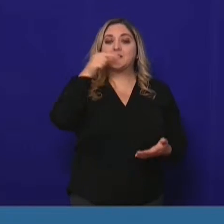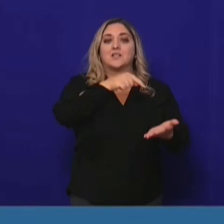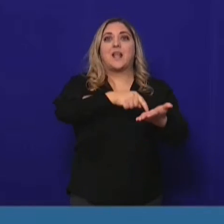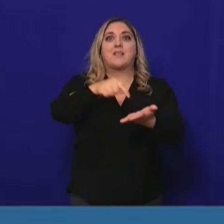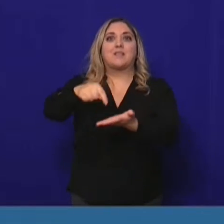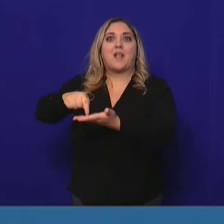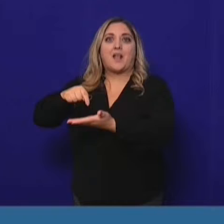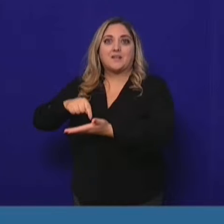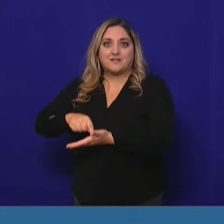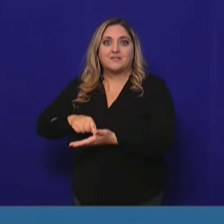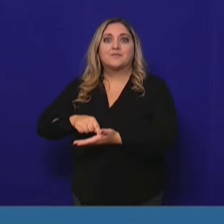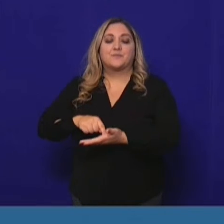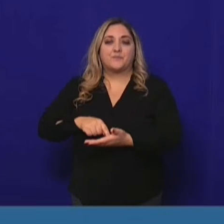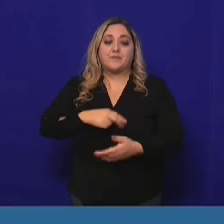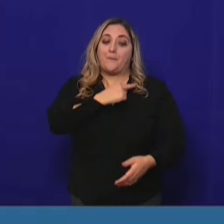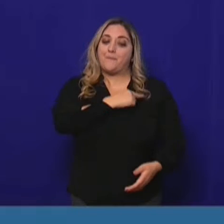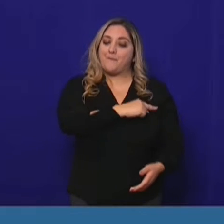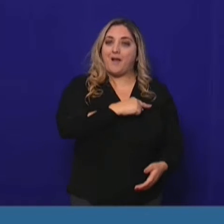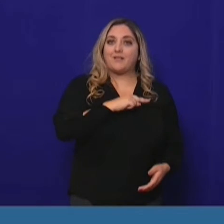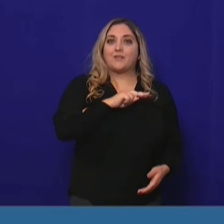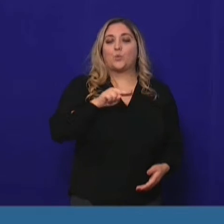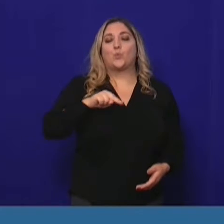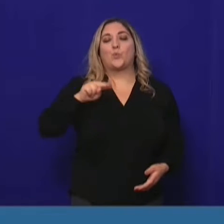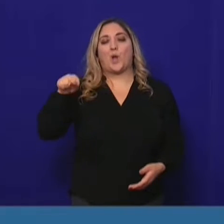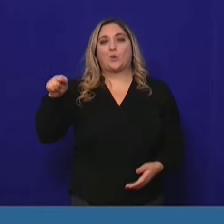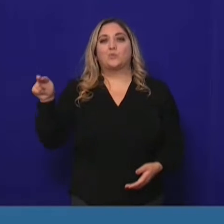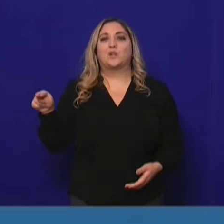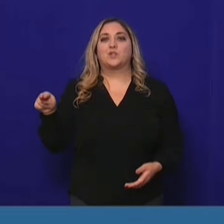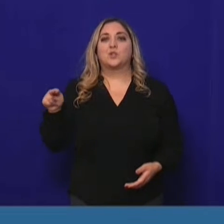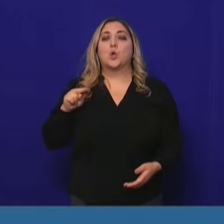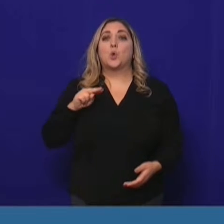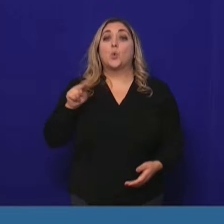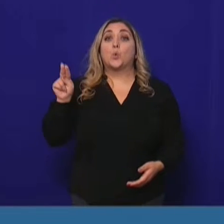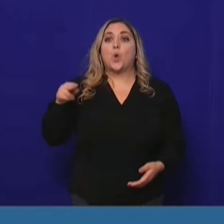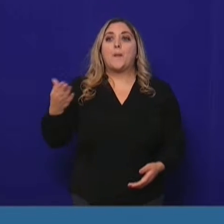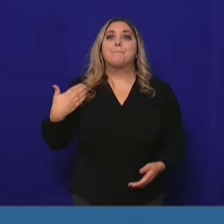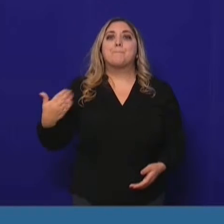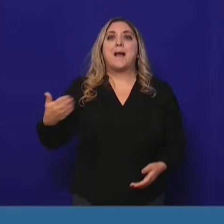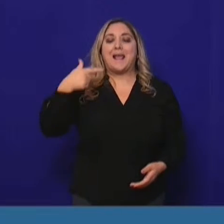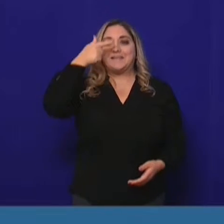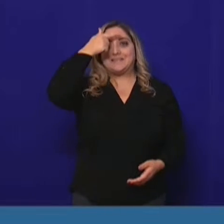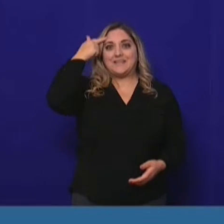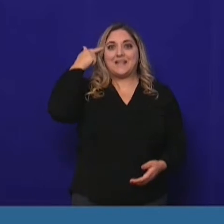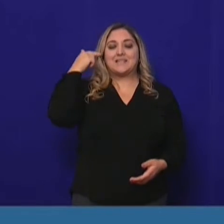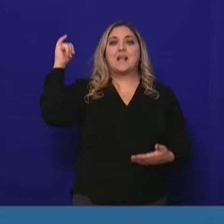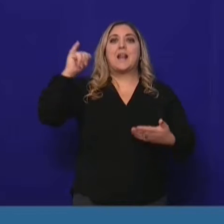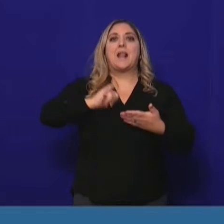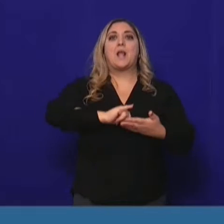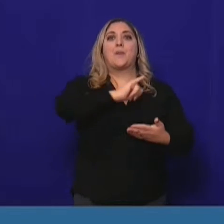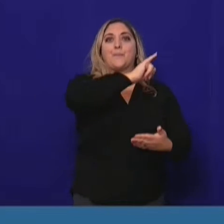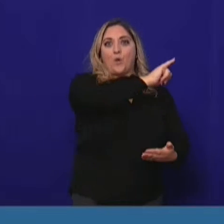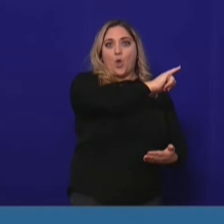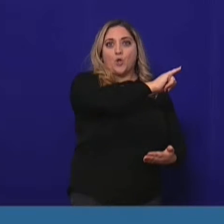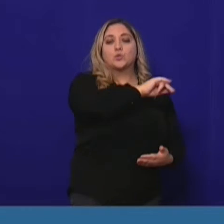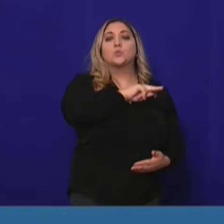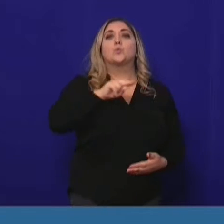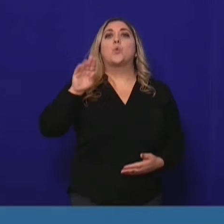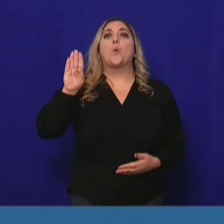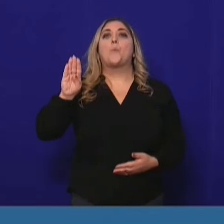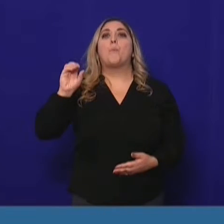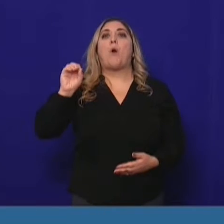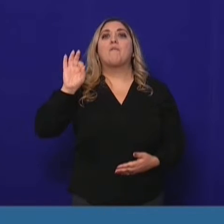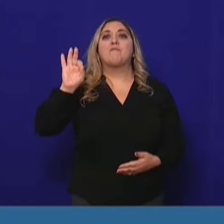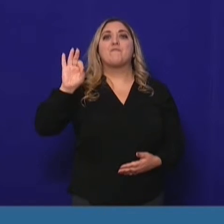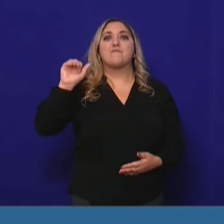li għandna, fil-ħabs li għandna kemm Malta kif ukoll li għandna f'Għawdex u kif ukoll bir-rapid testing li għandna fl-ajruport u kif ukoll li għandna f'Boffa